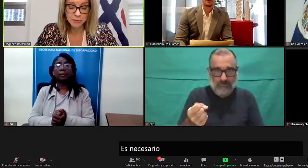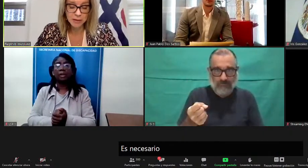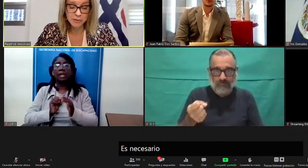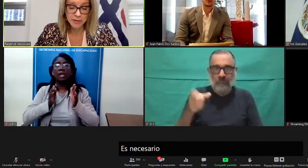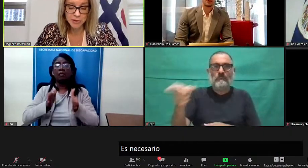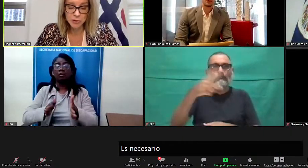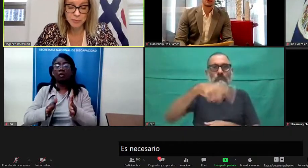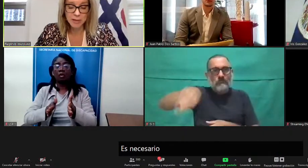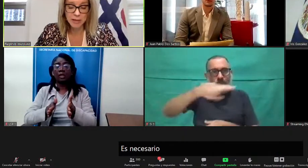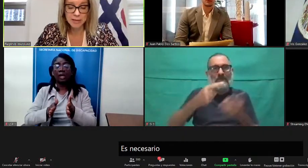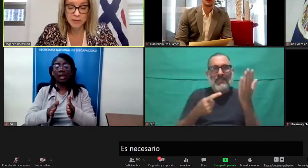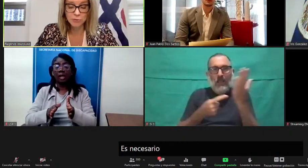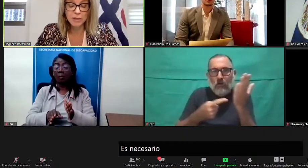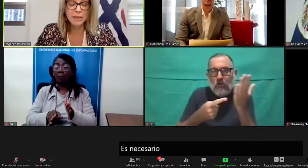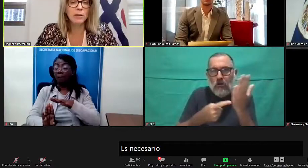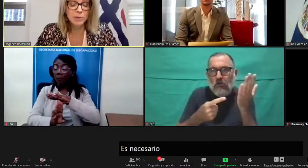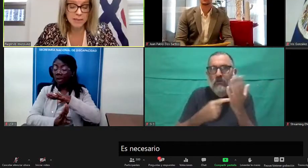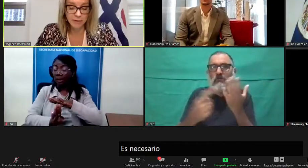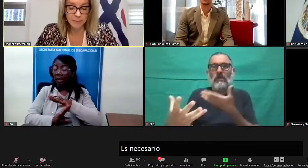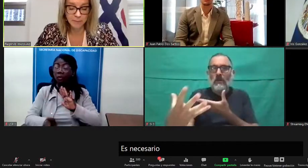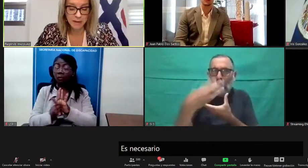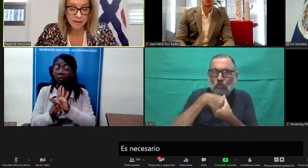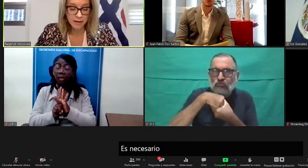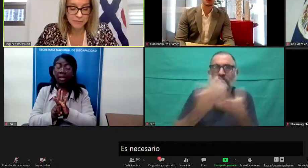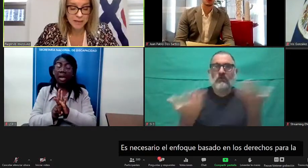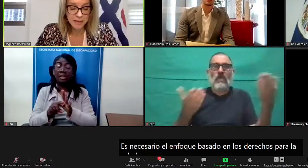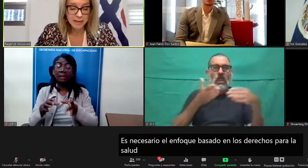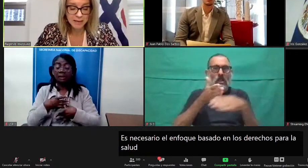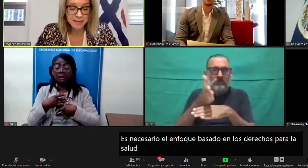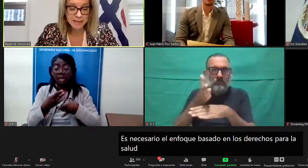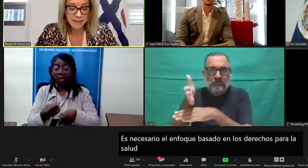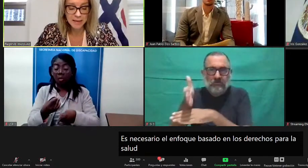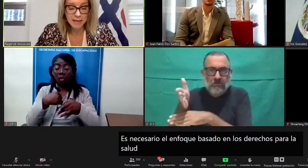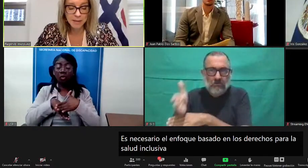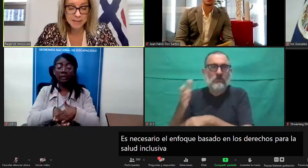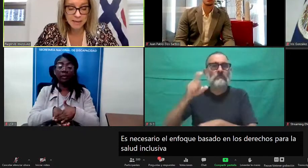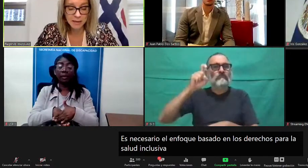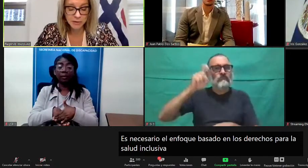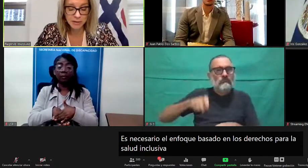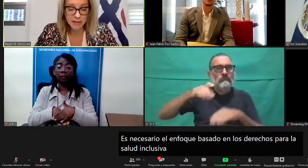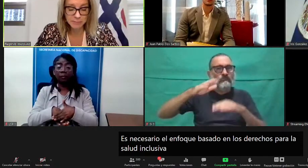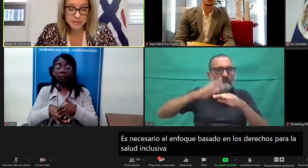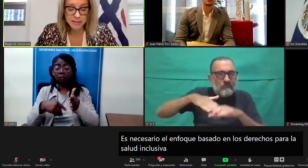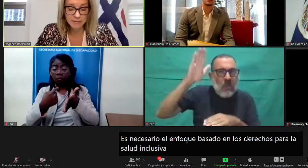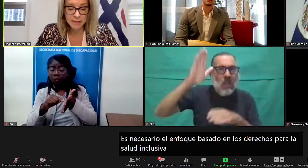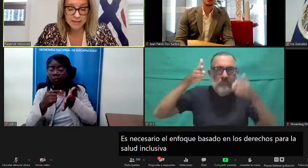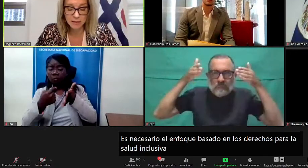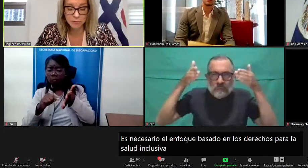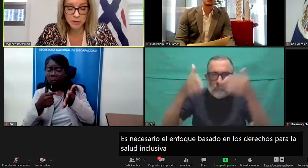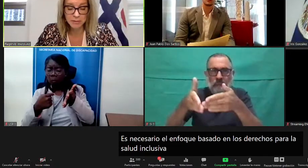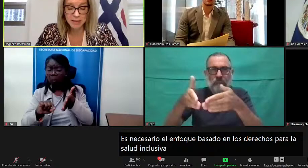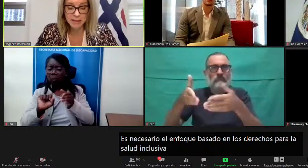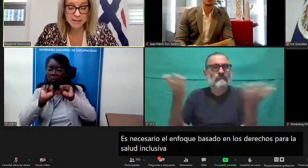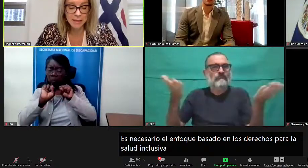it is necessary to have an approach based on facts for inclusive health in order to warranty the highest